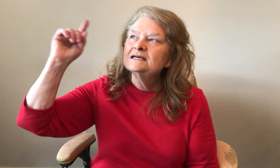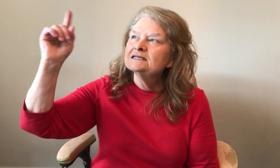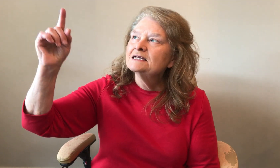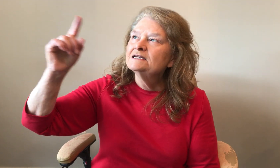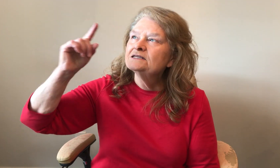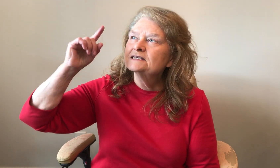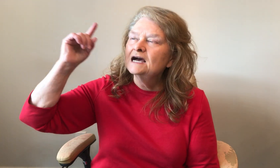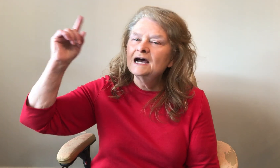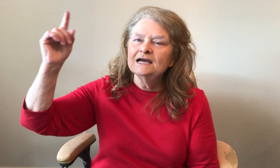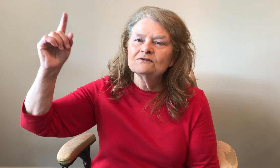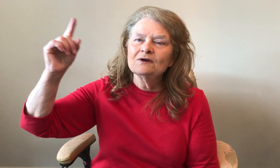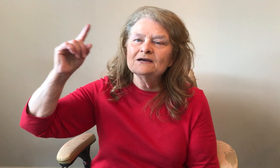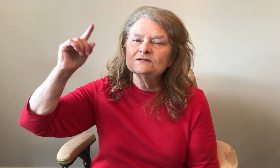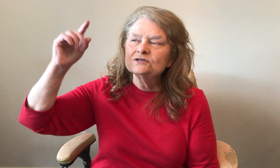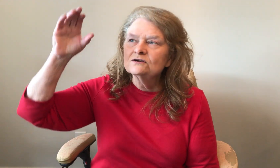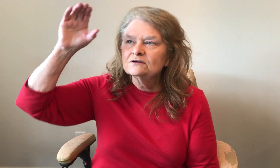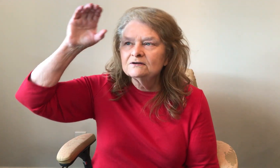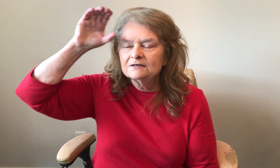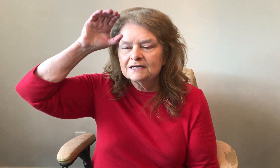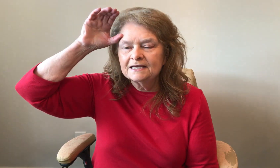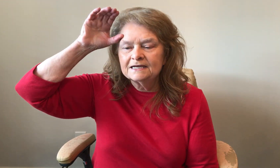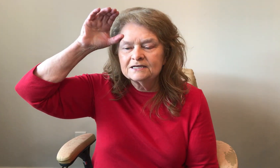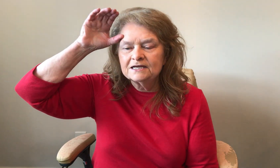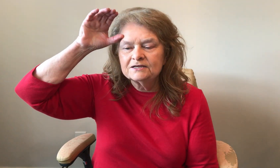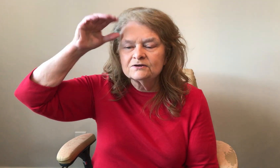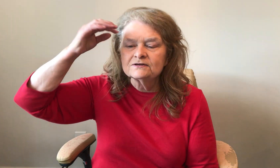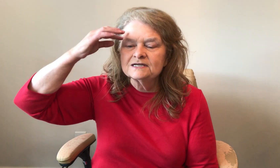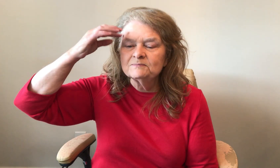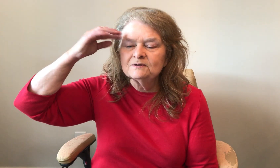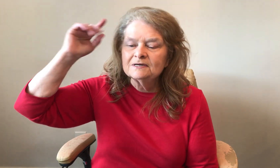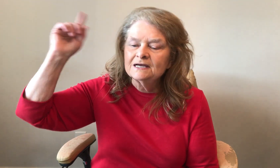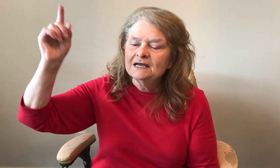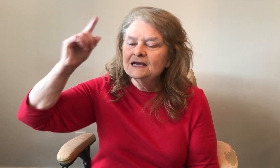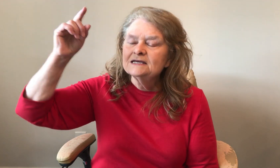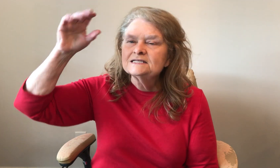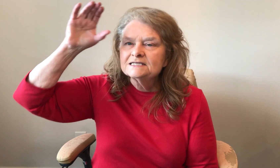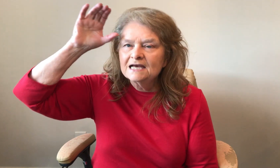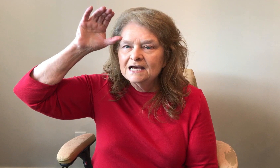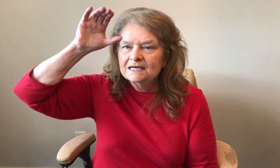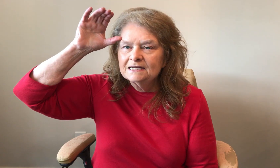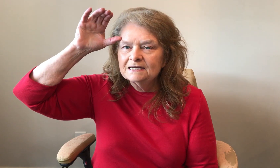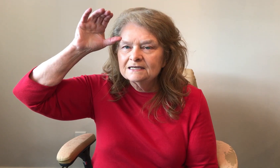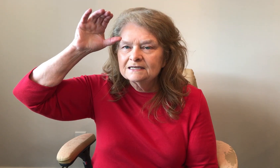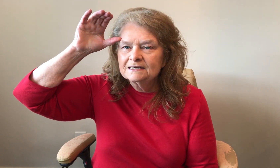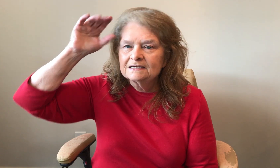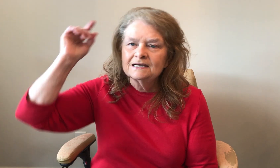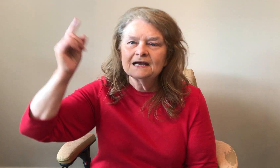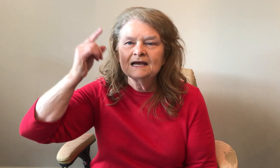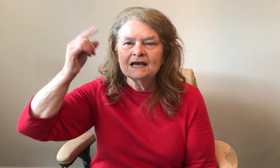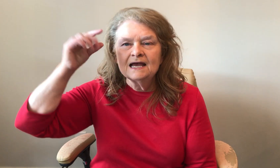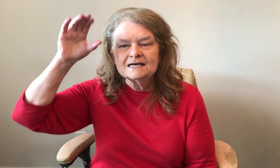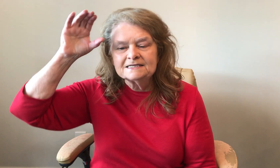In the sky, a round circle, and at your temple. Sun,